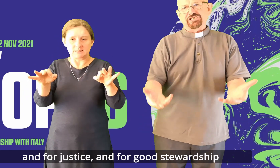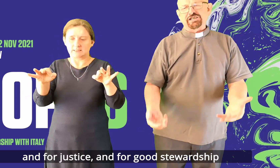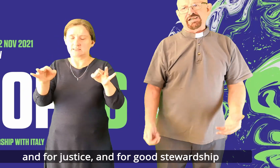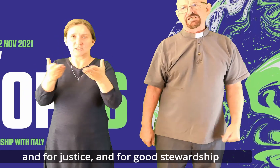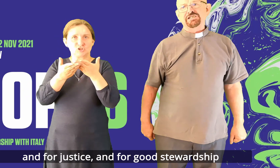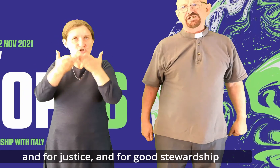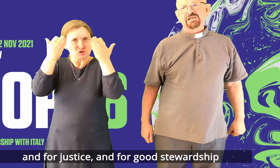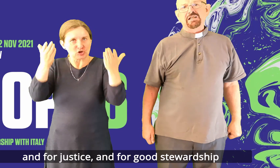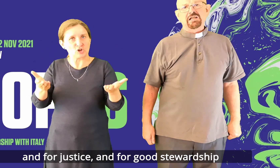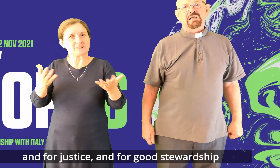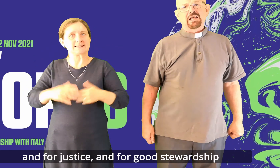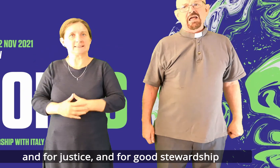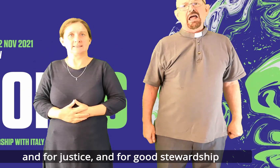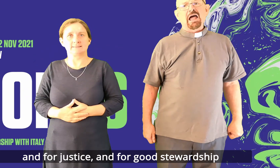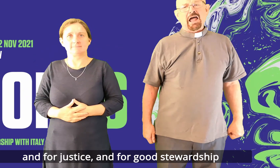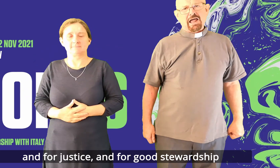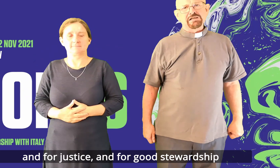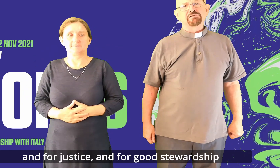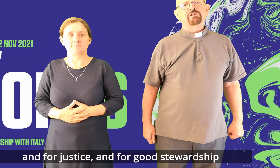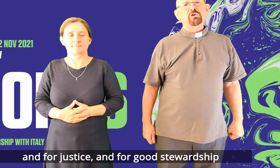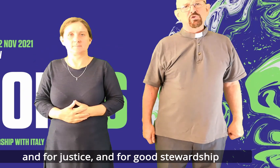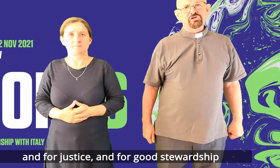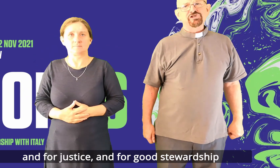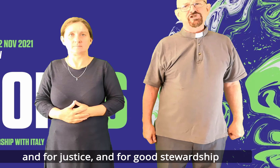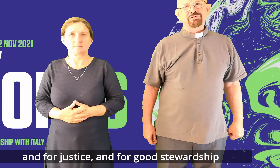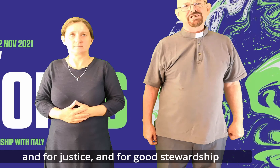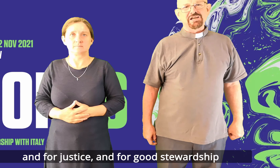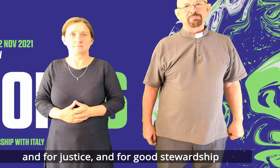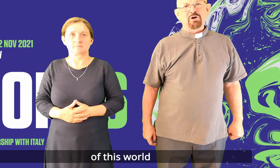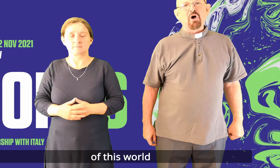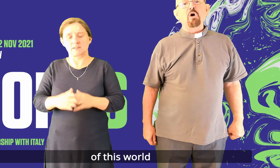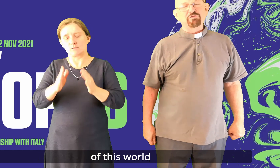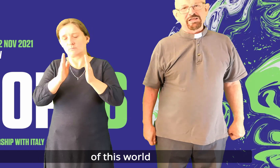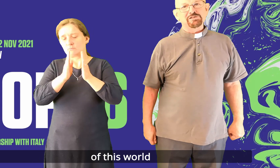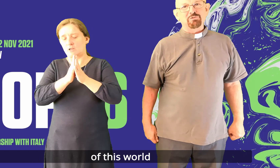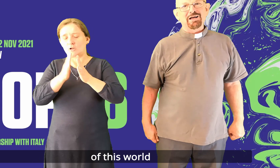justice, and for good stewardship of this world.